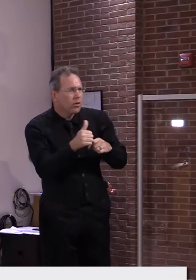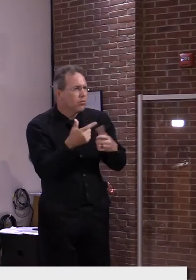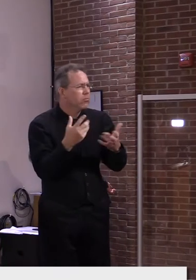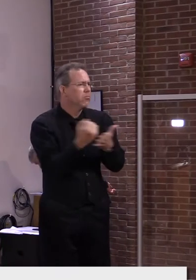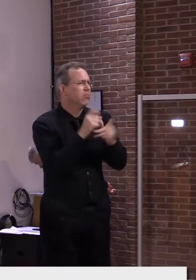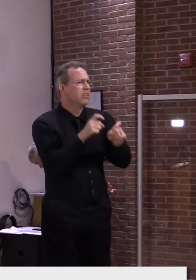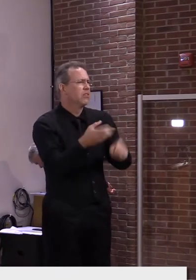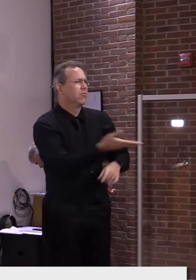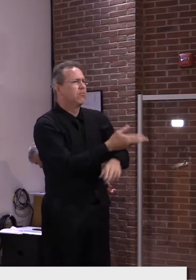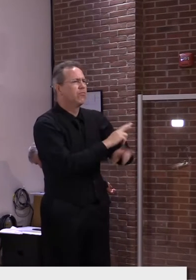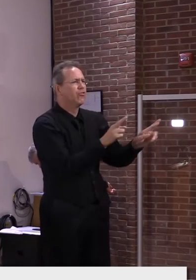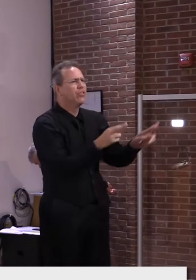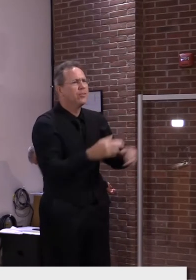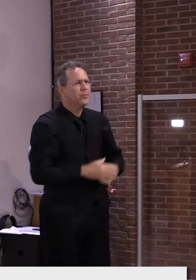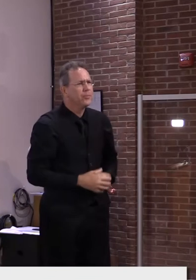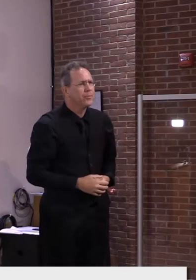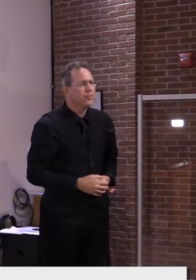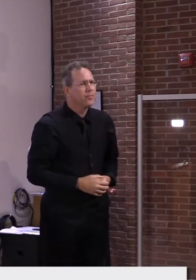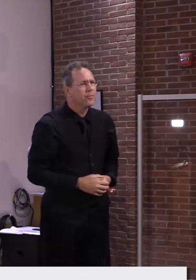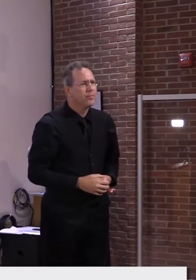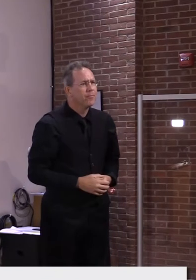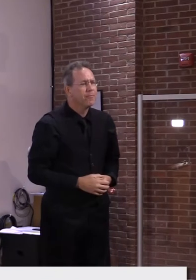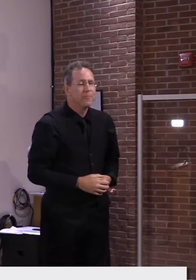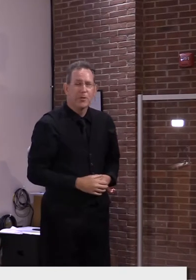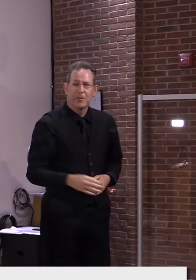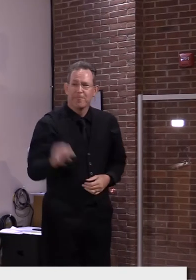Okay, thank you very much.